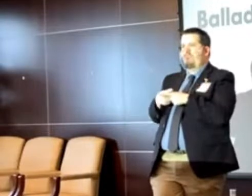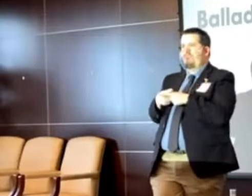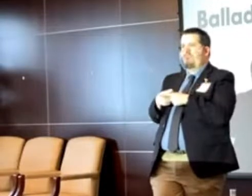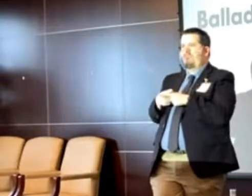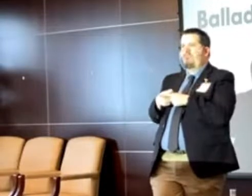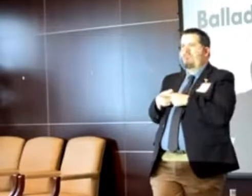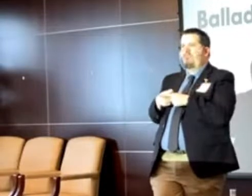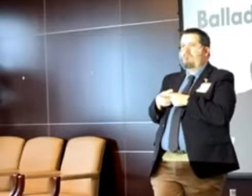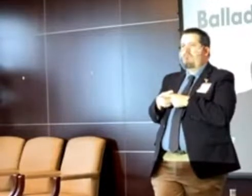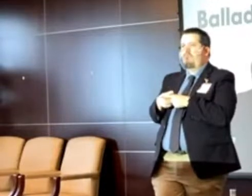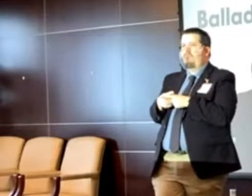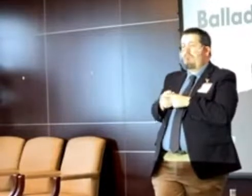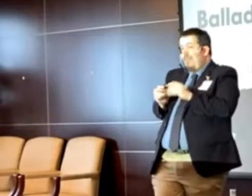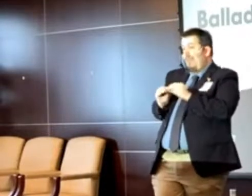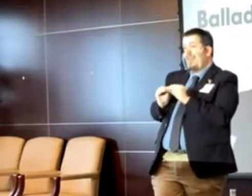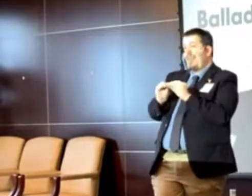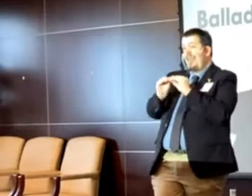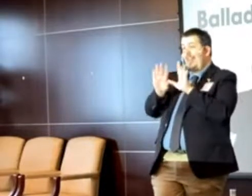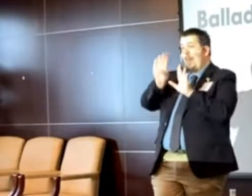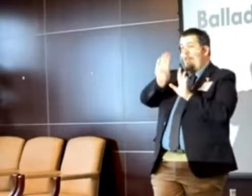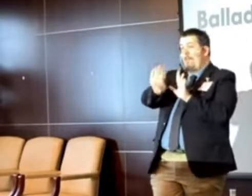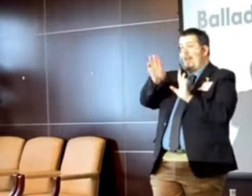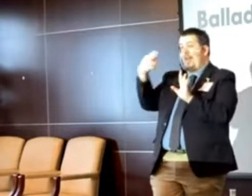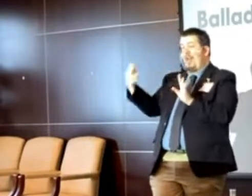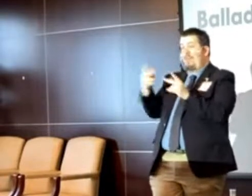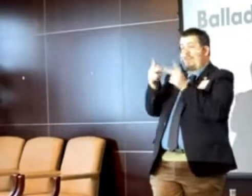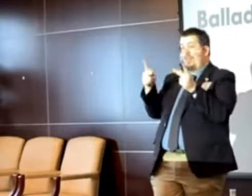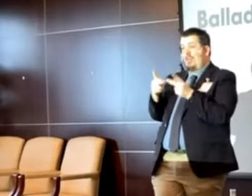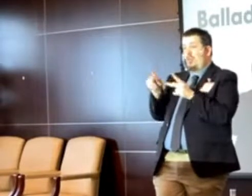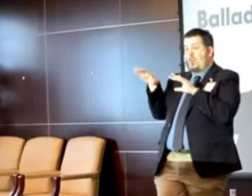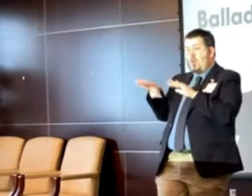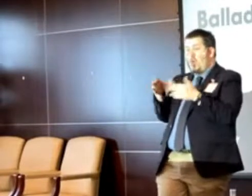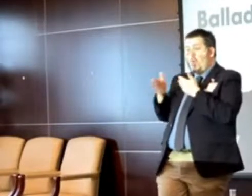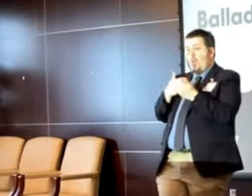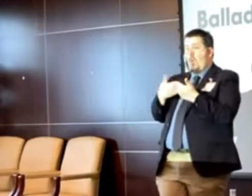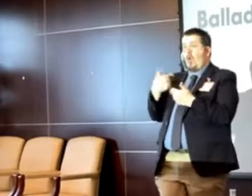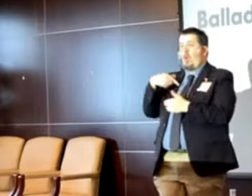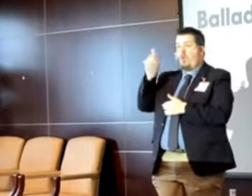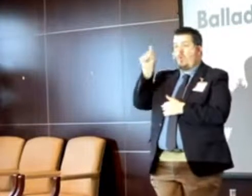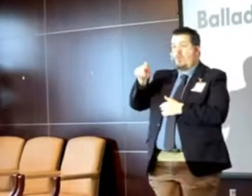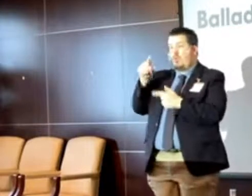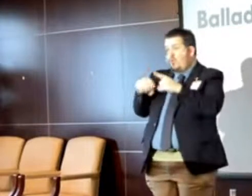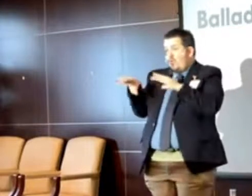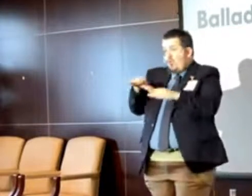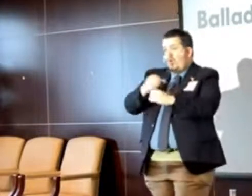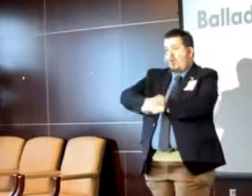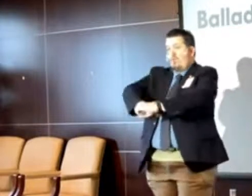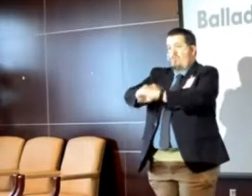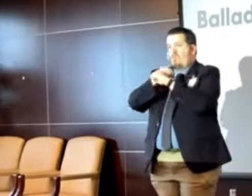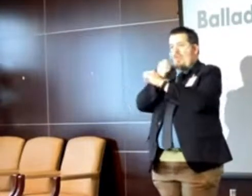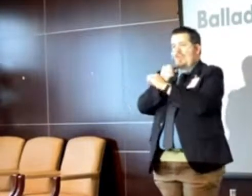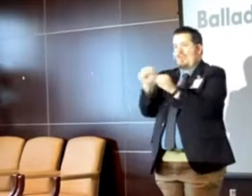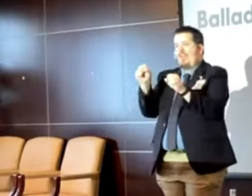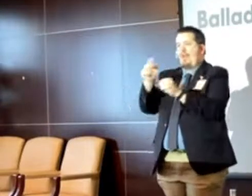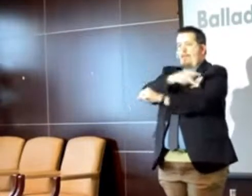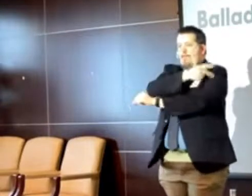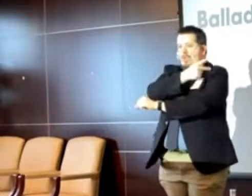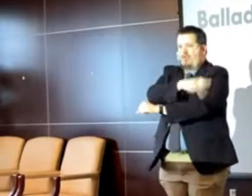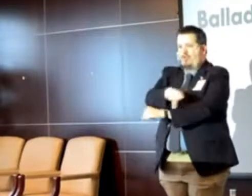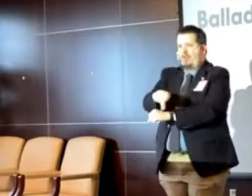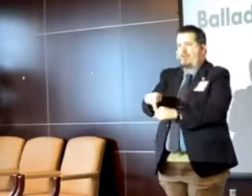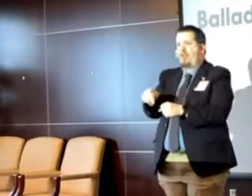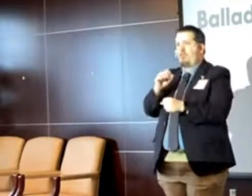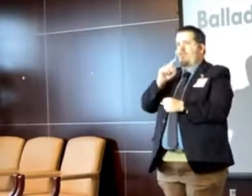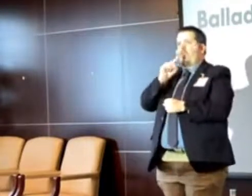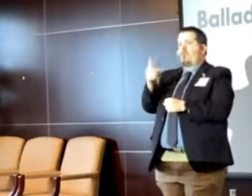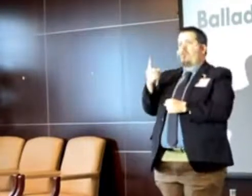And so I want to be clear about Ballad's position on this. We are going to do whatever we need to do to protect the safety of our patients and